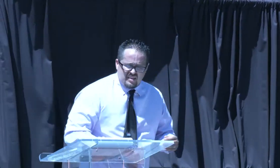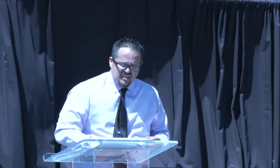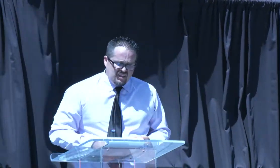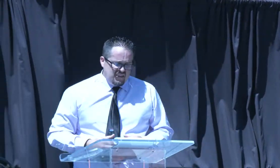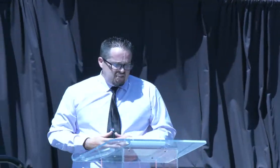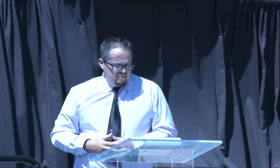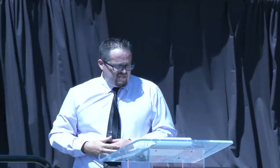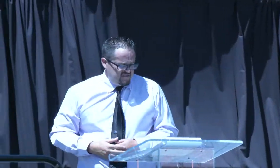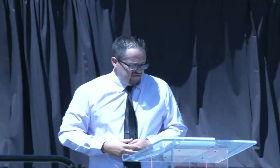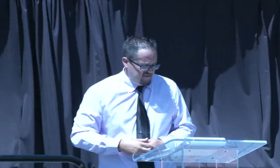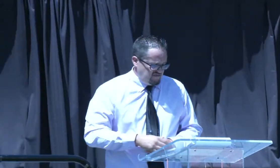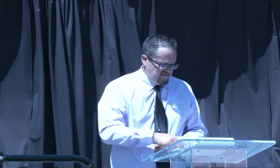mistakes.